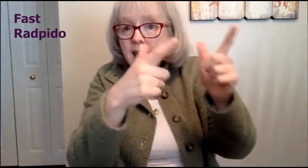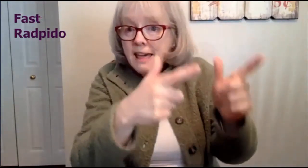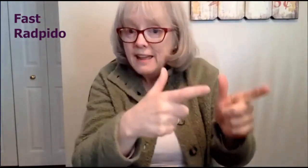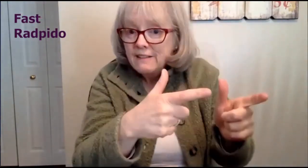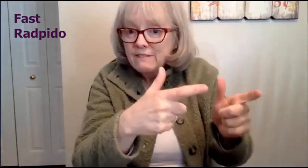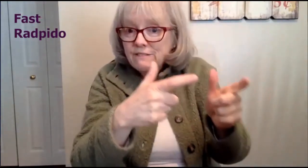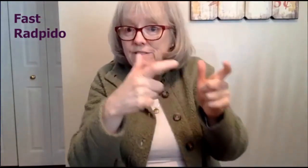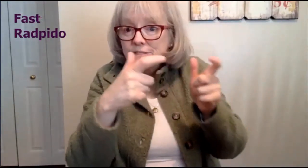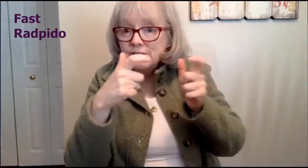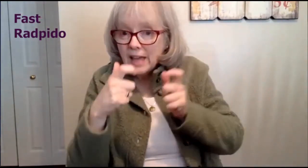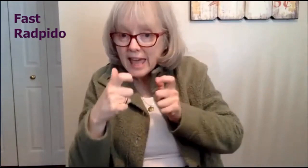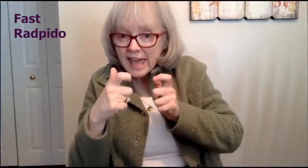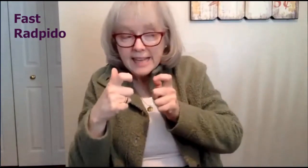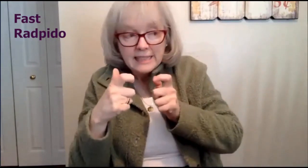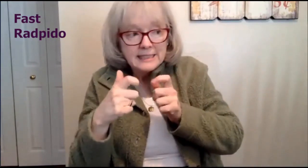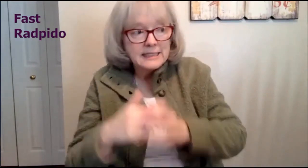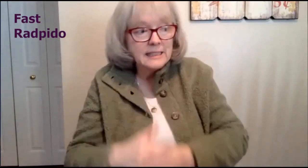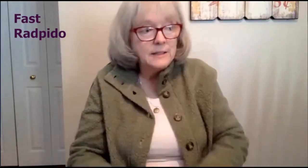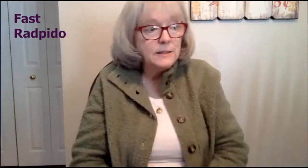Fast.